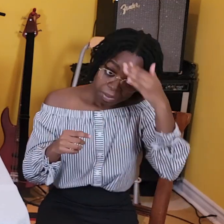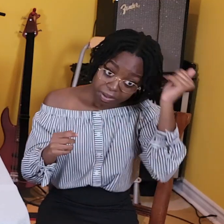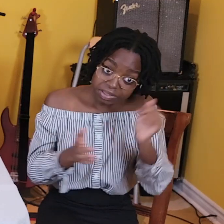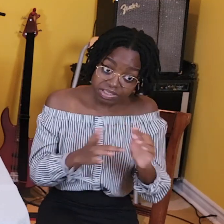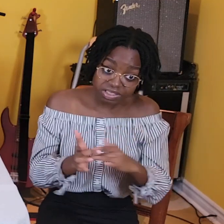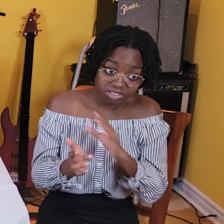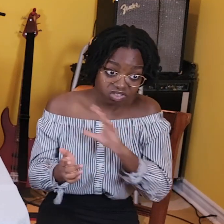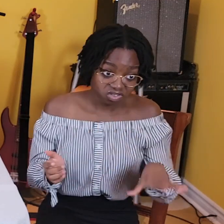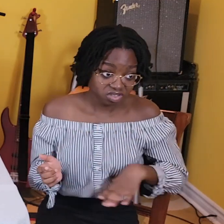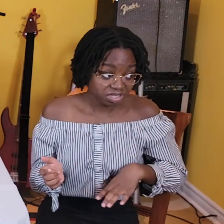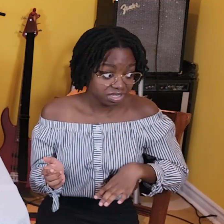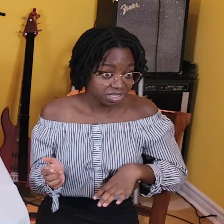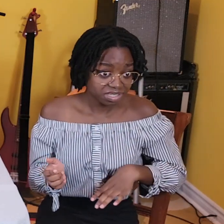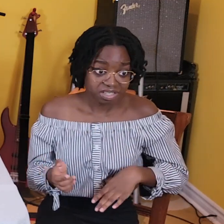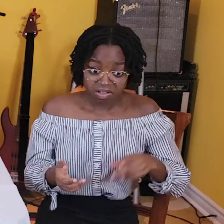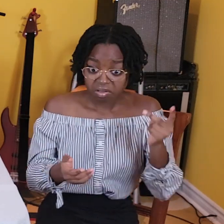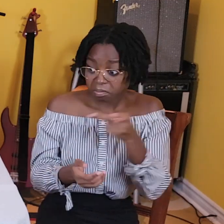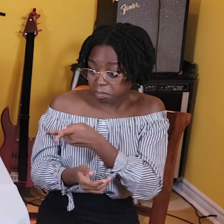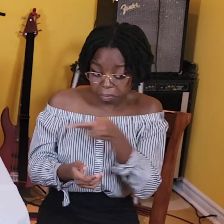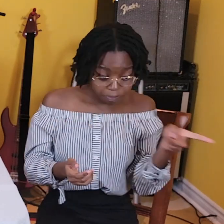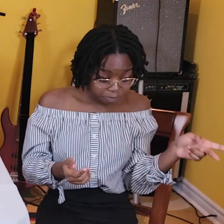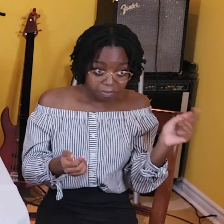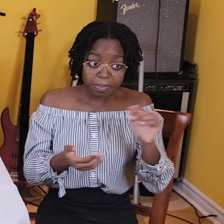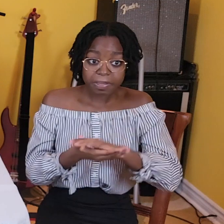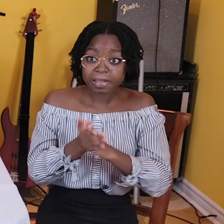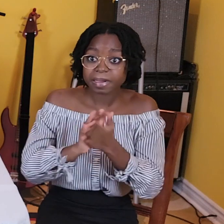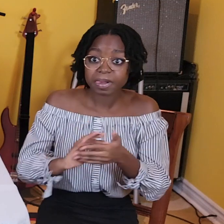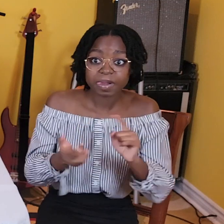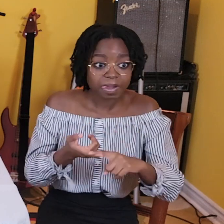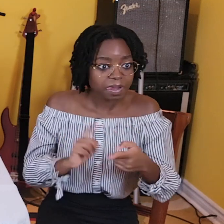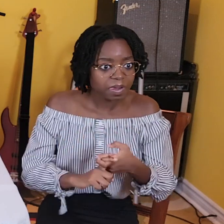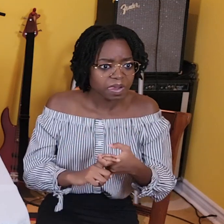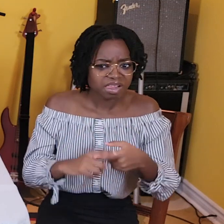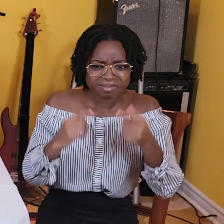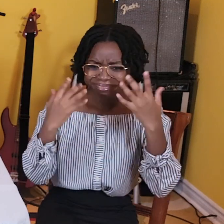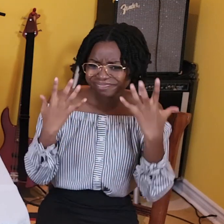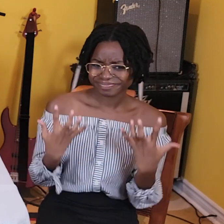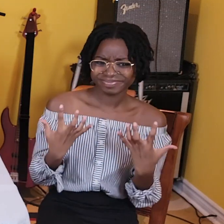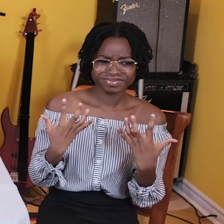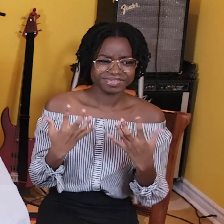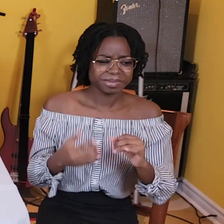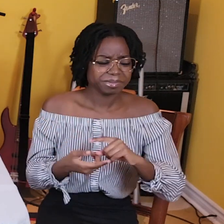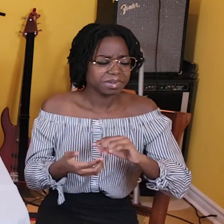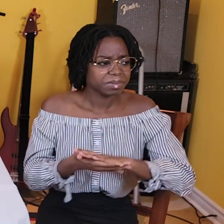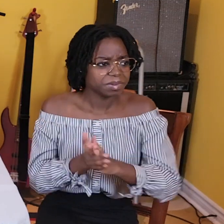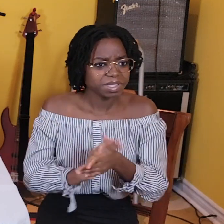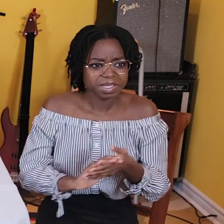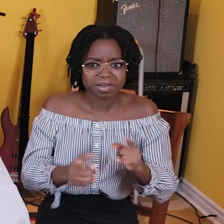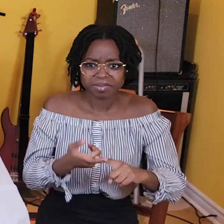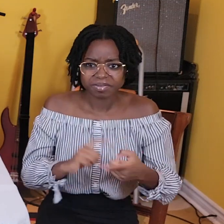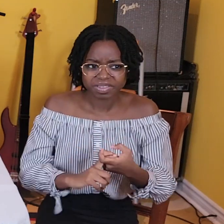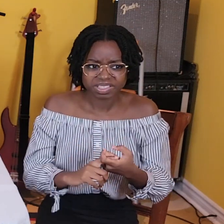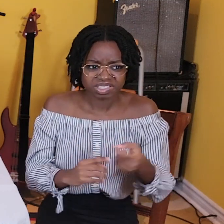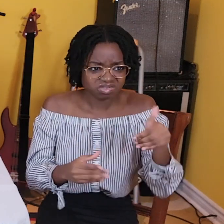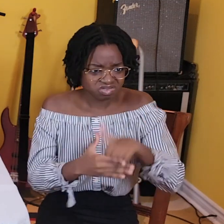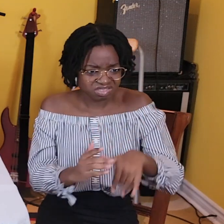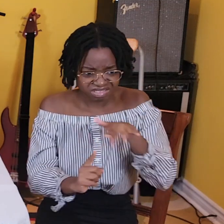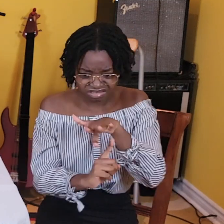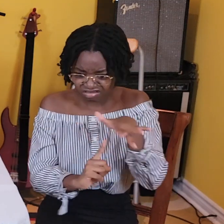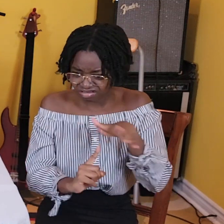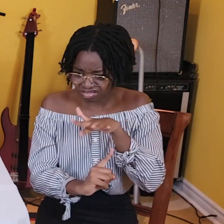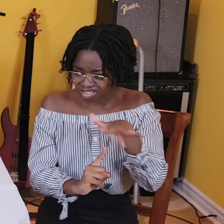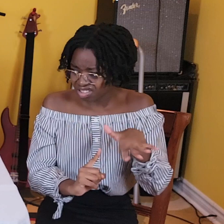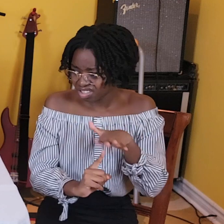they became friends. But it is so sad that they became friends under such circumstances because of